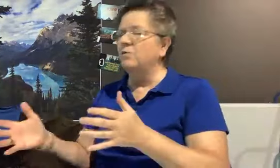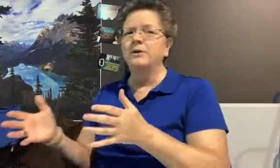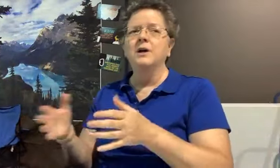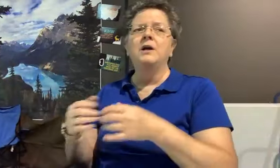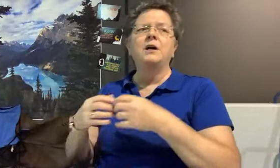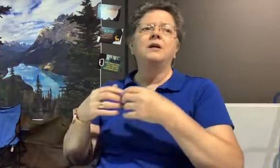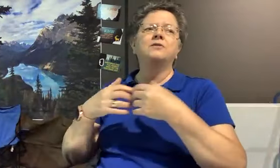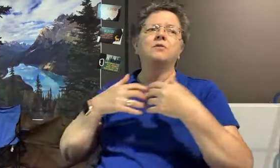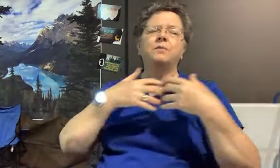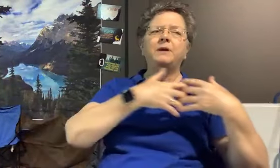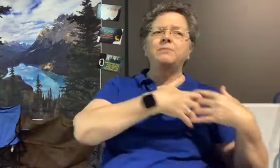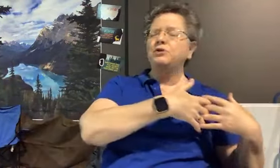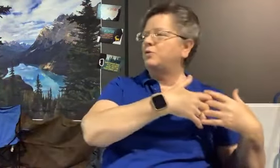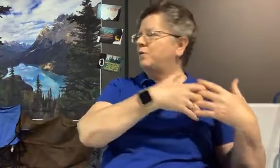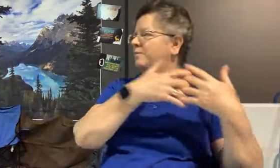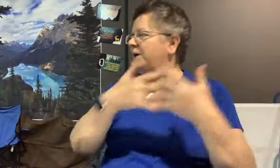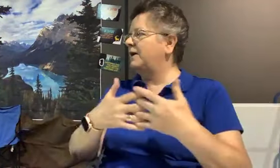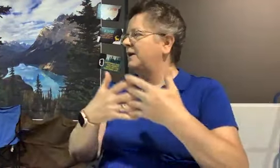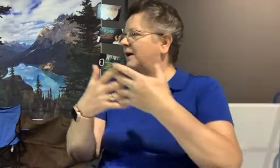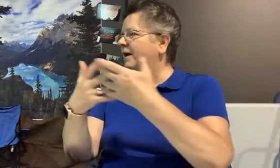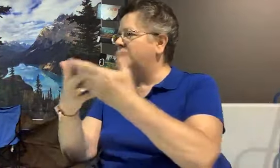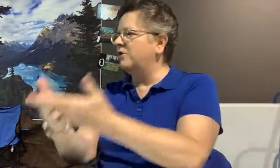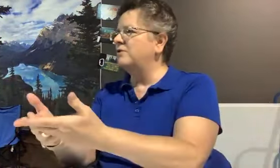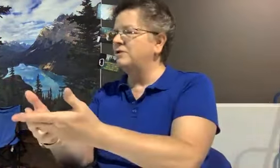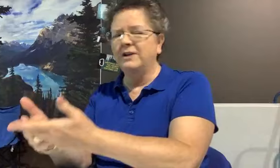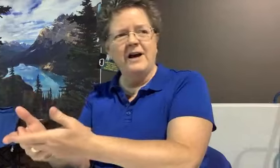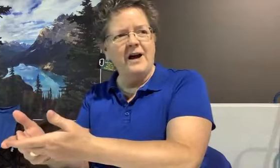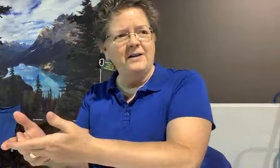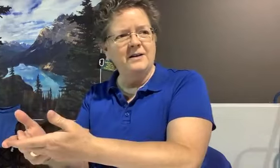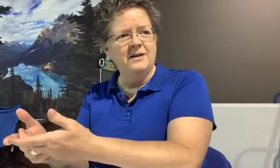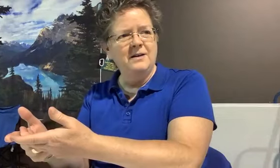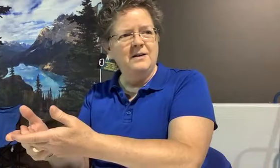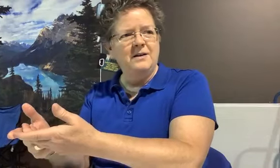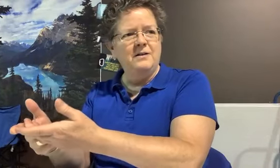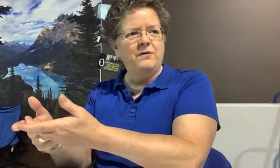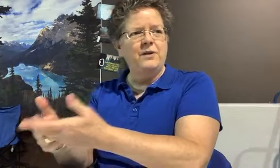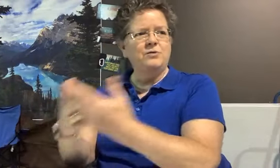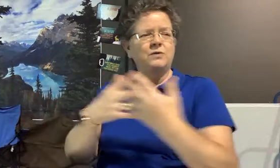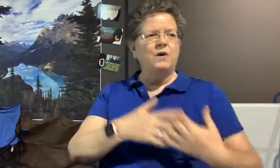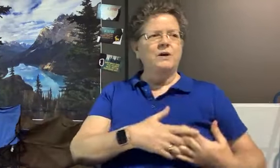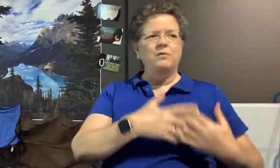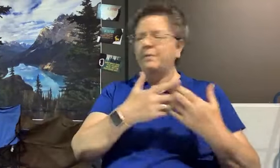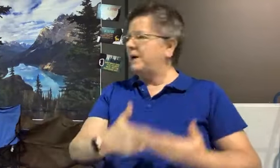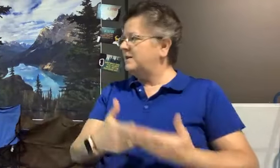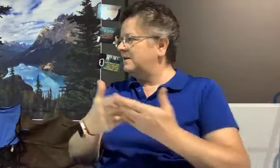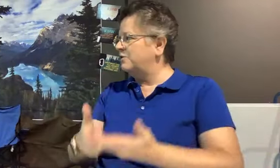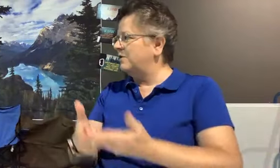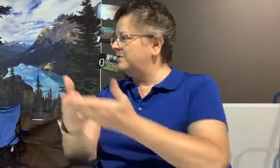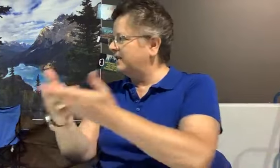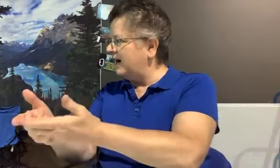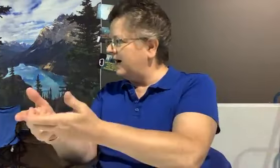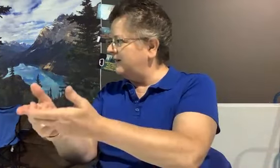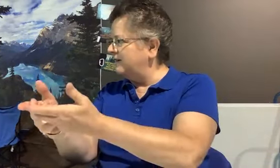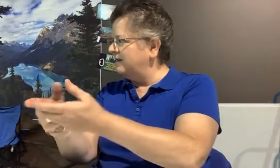Lord is for people to repent and turn to God. For those who've already repented and turned to God,